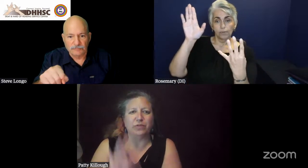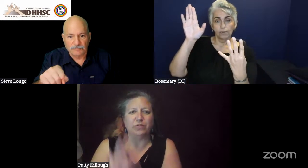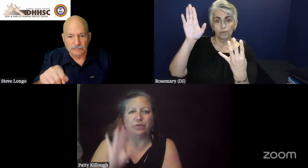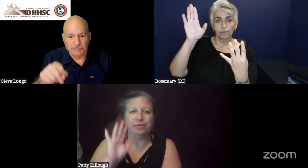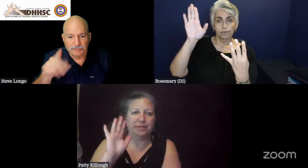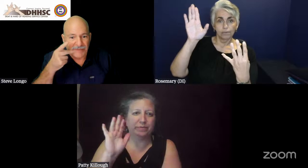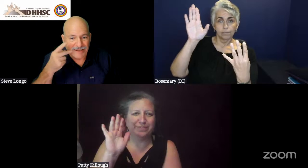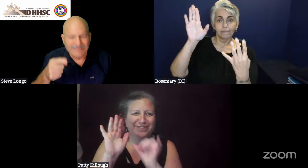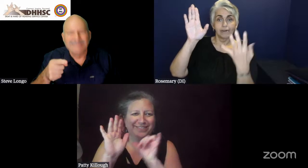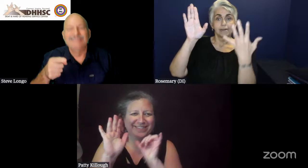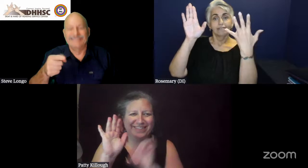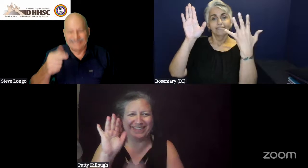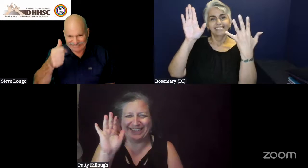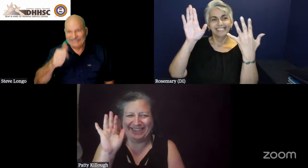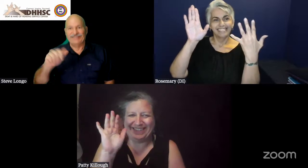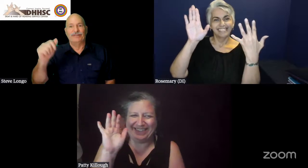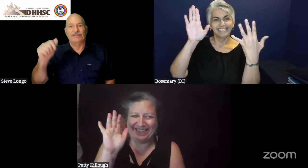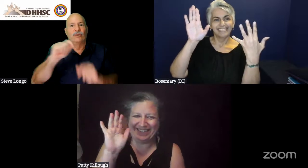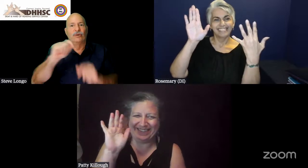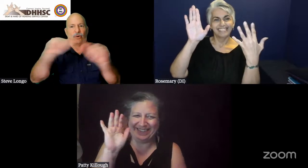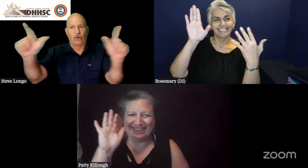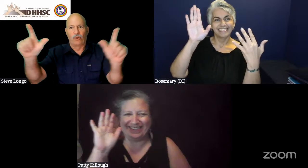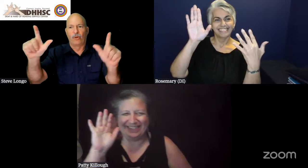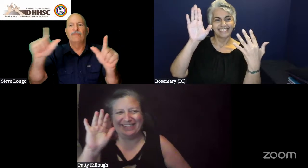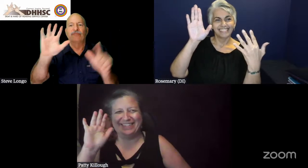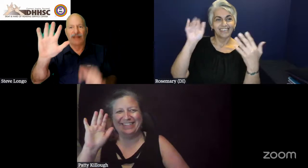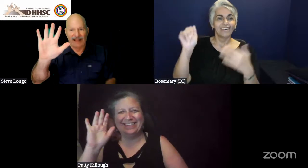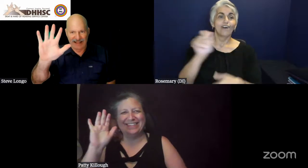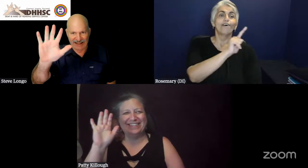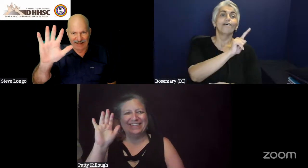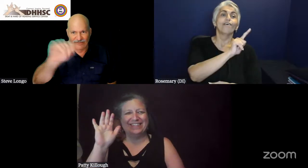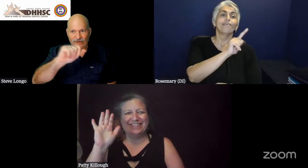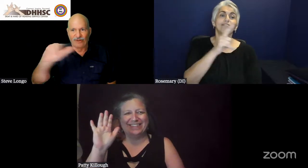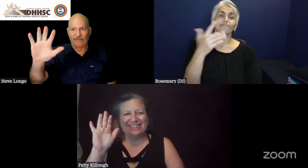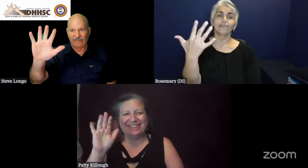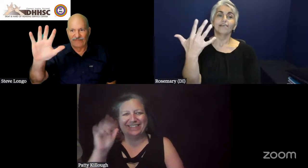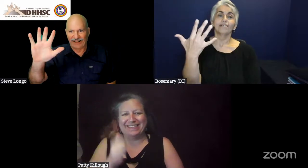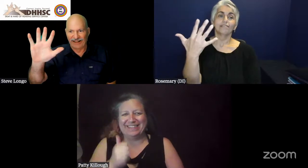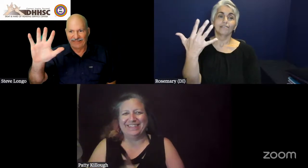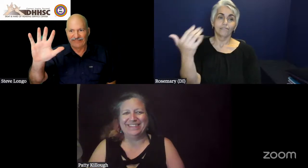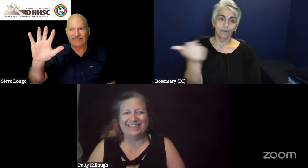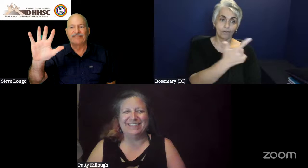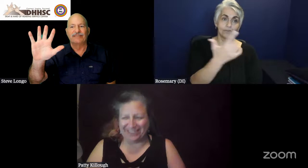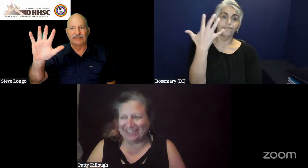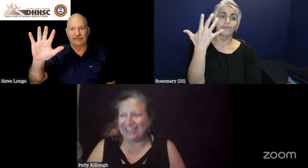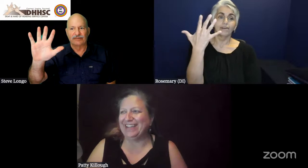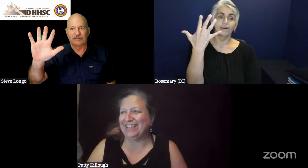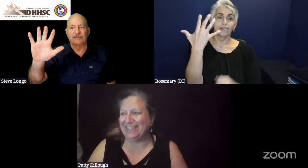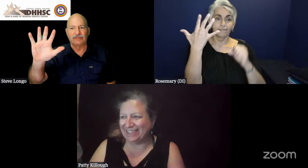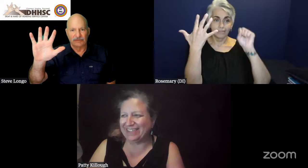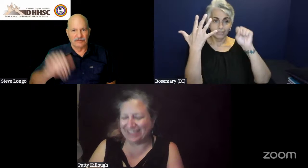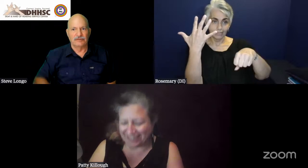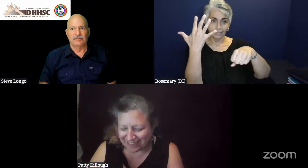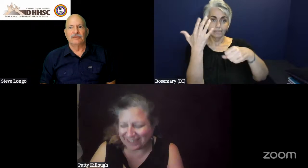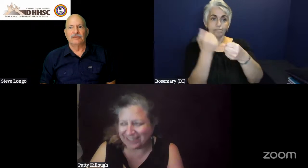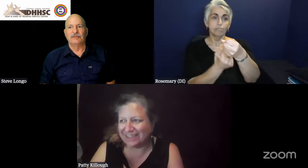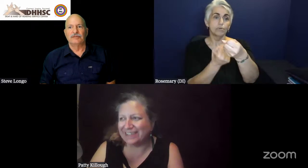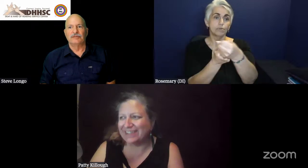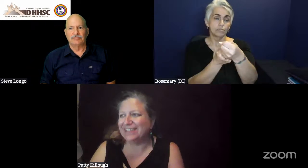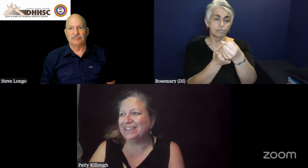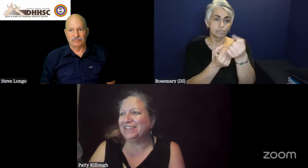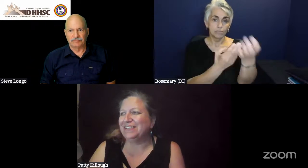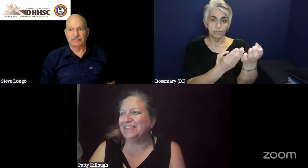That's 1, 2, 3, 4, 5. All right, it's unanimous. All 5 board members